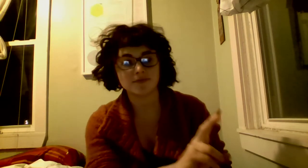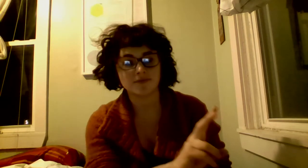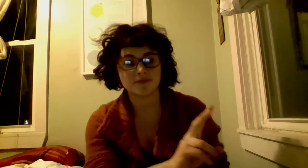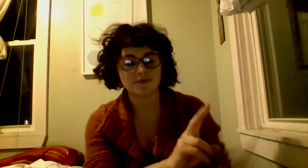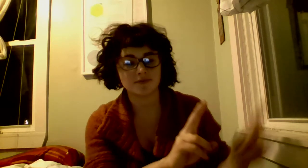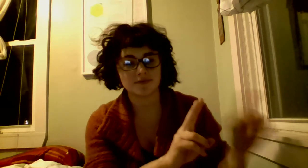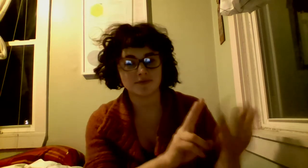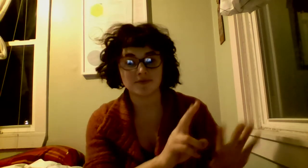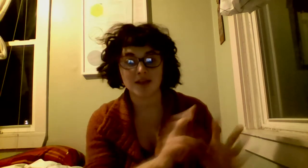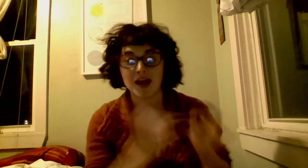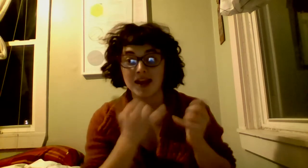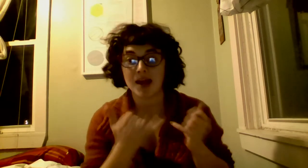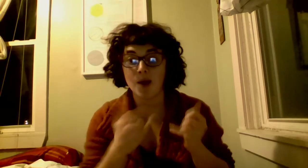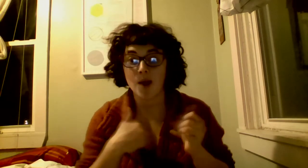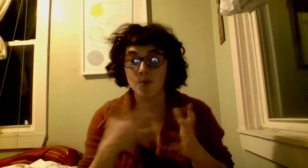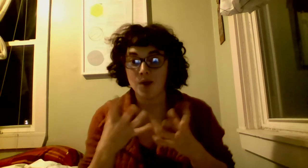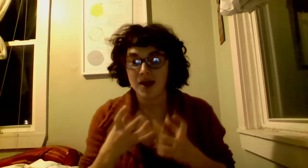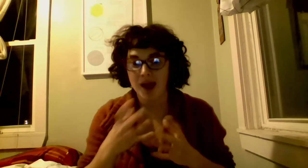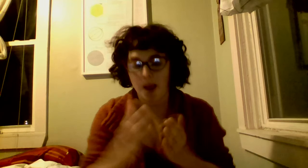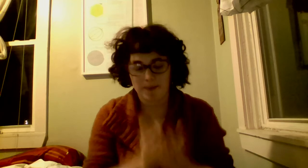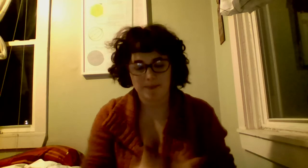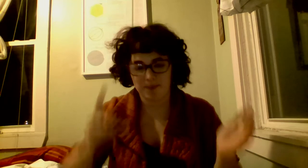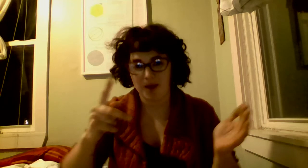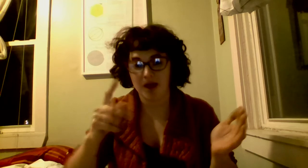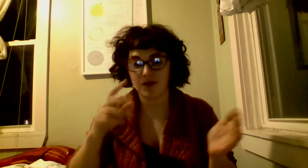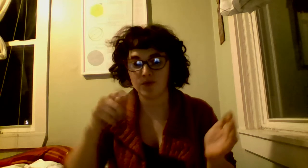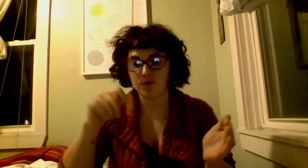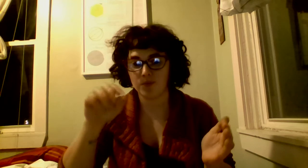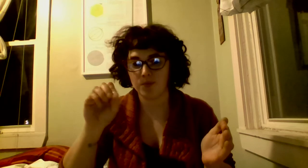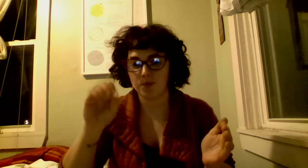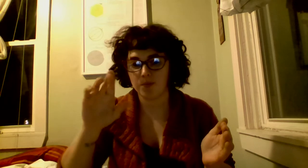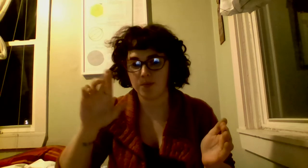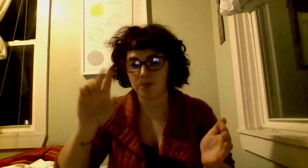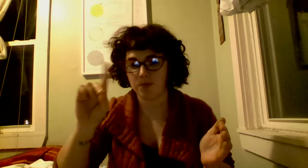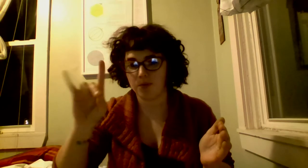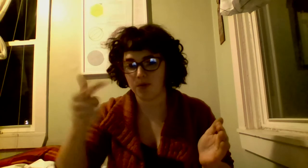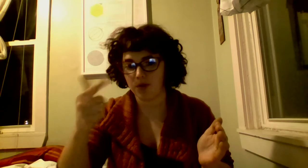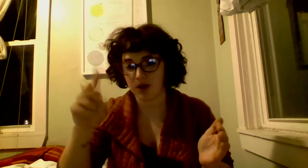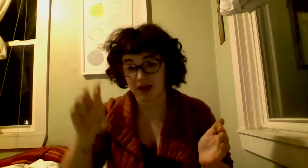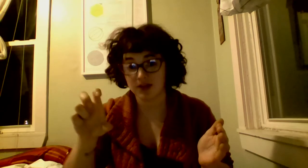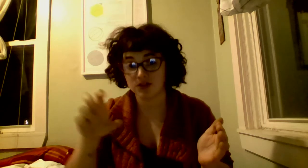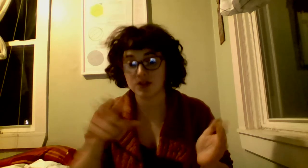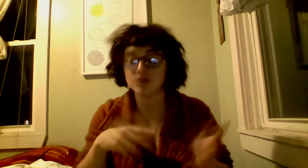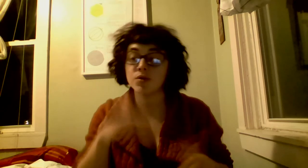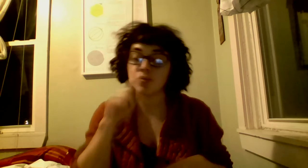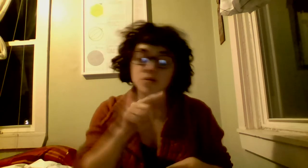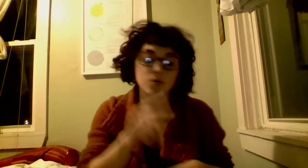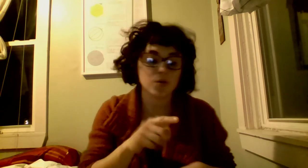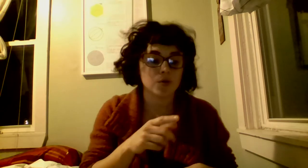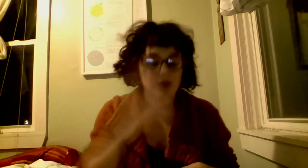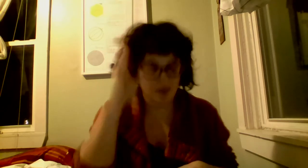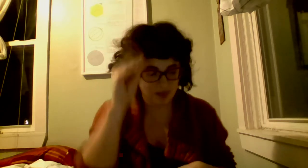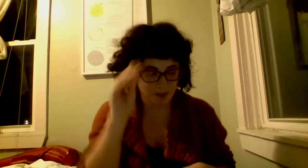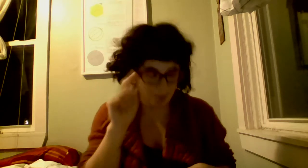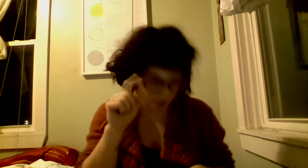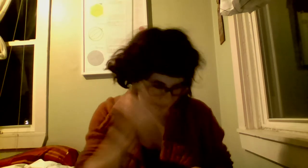nice pot of porridge. So why don't you go outside and get the bucket and get water from the well, and then I'll make